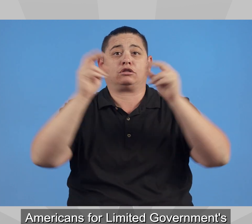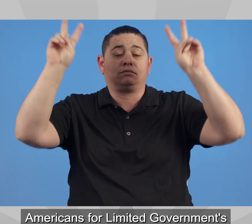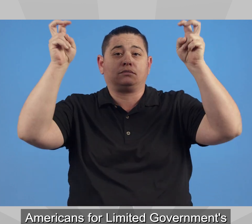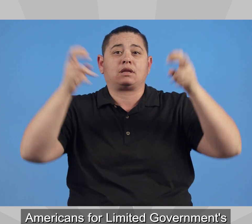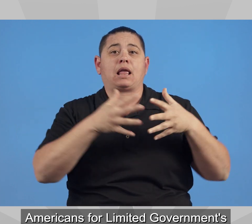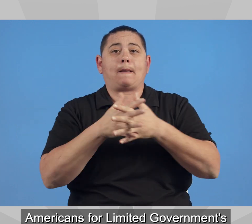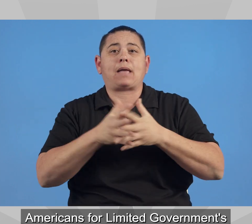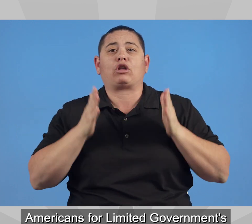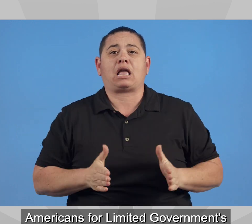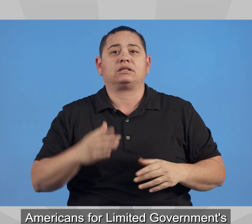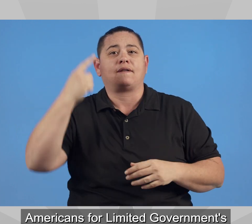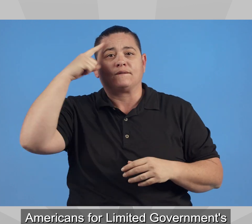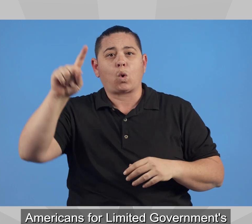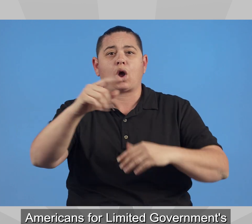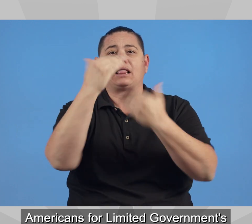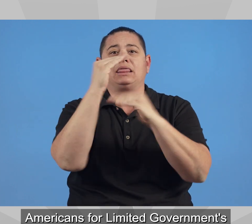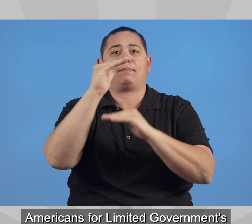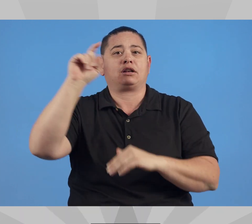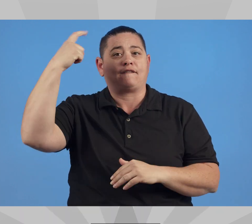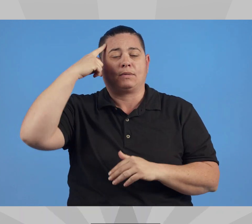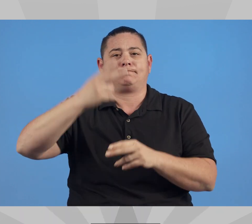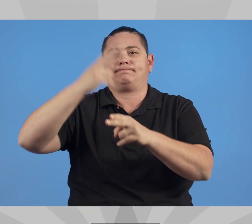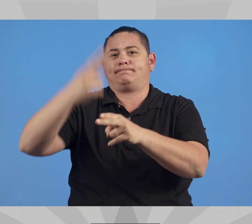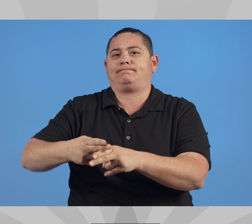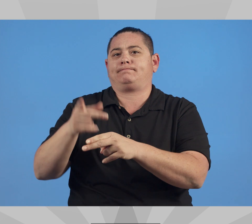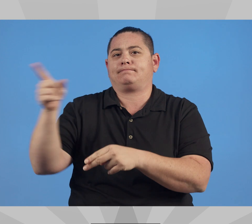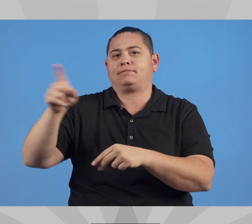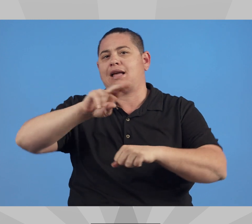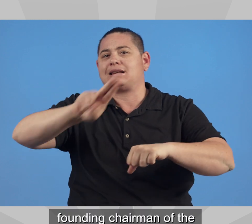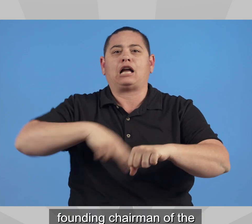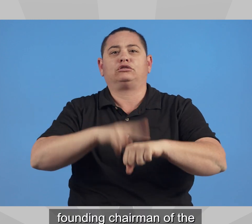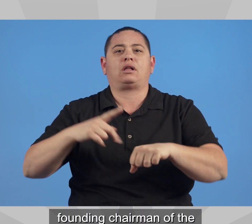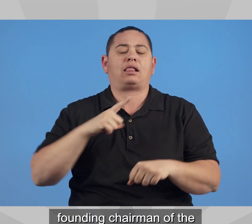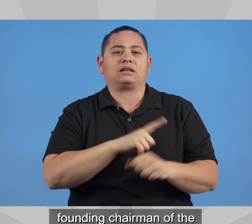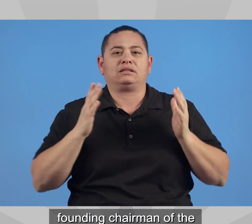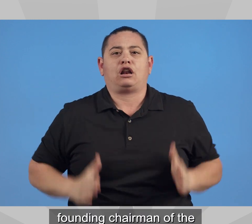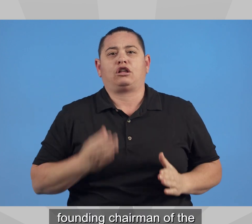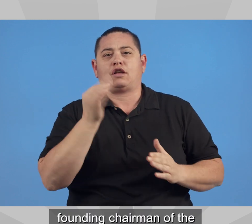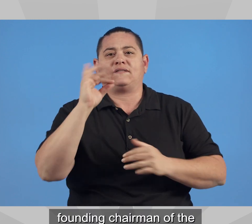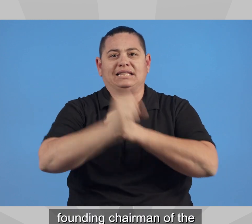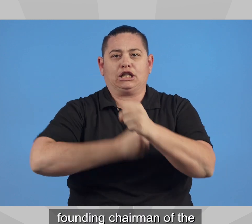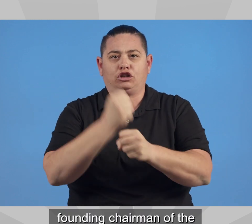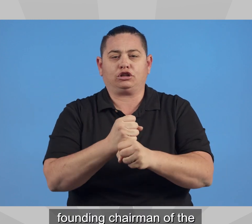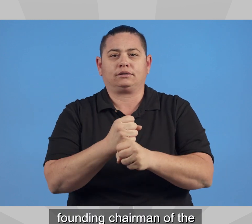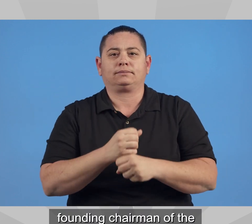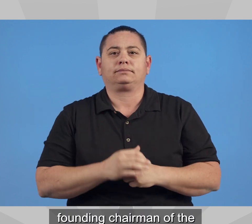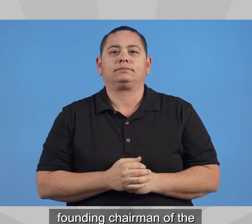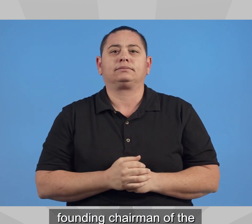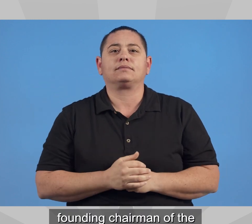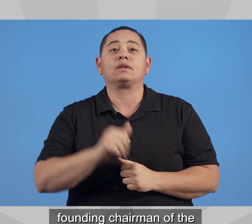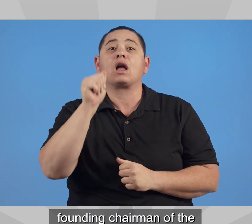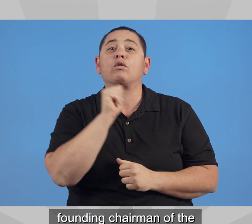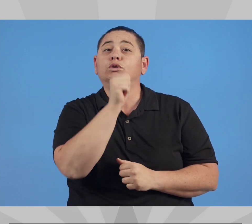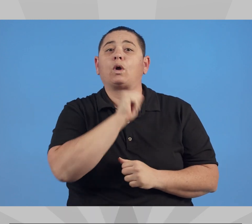Government's 2021 National Legislator of the Year, founding chairman of the Arizona Freedom